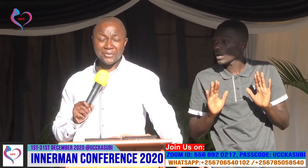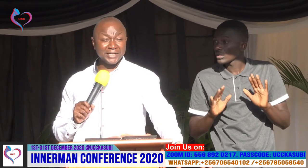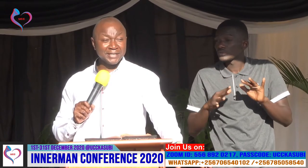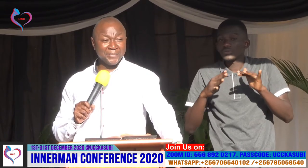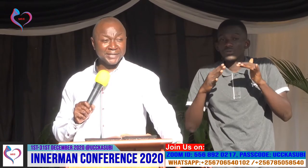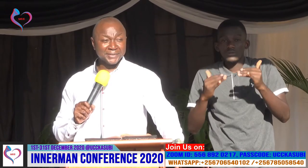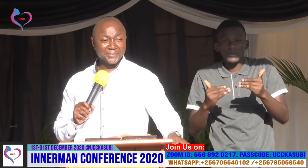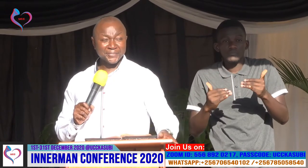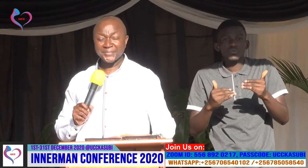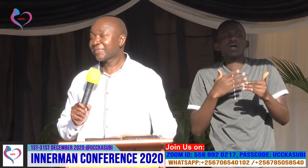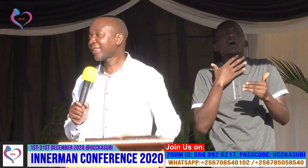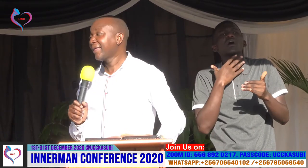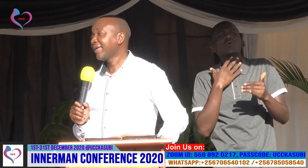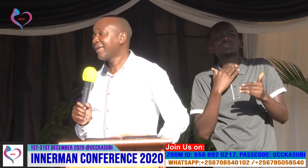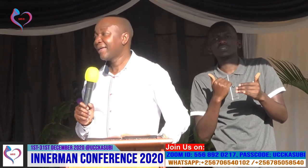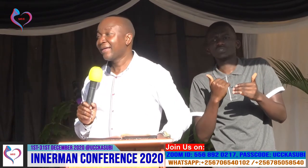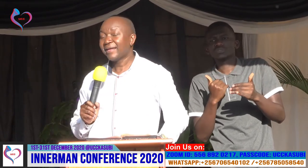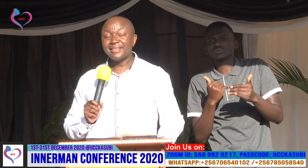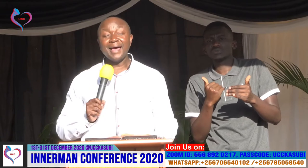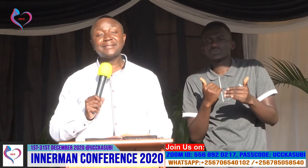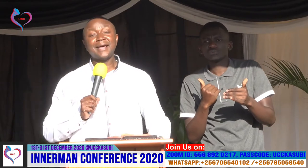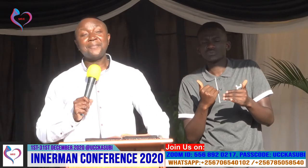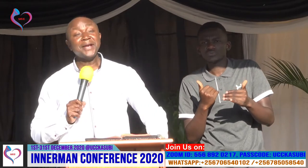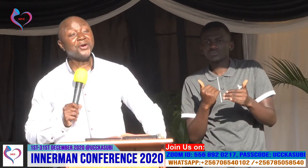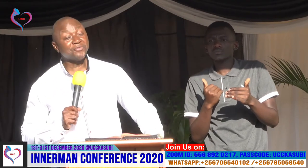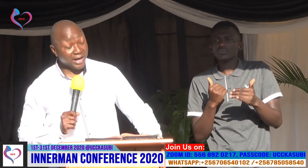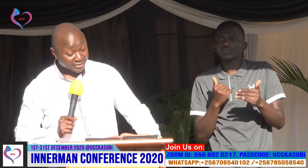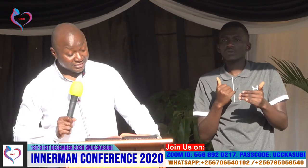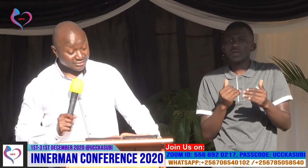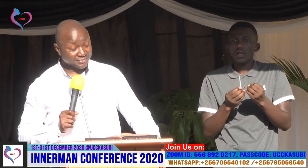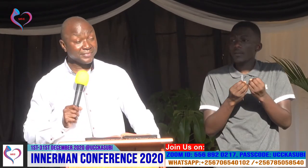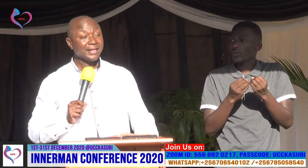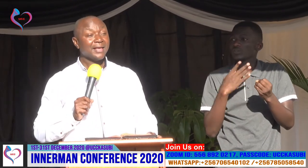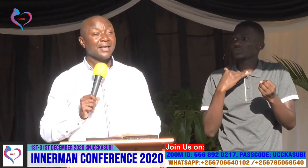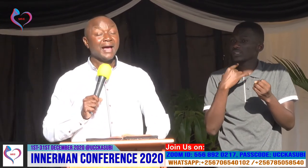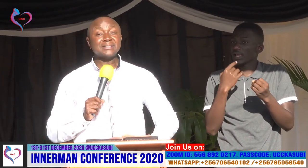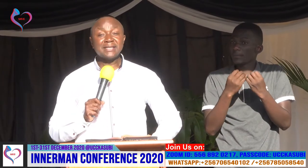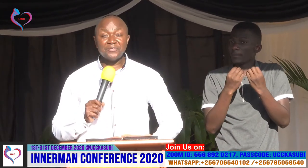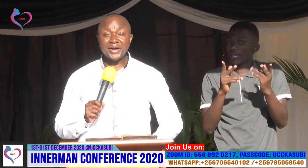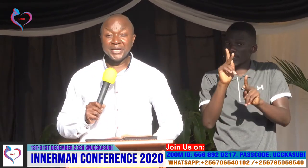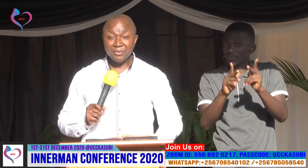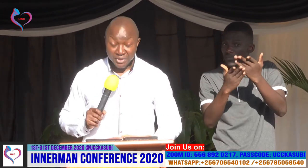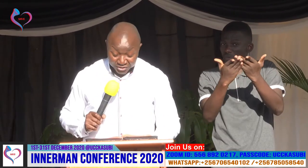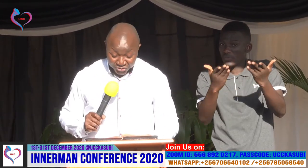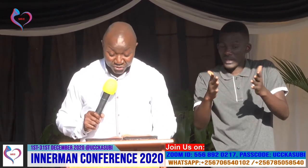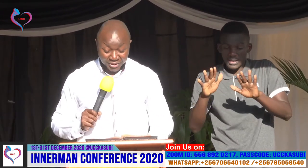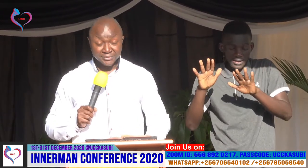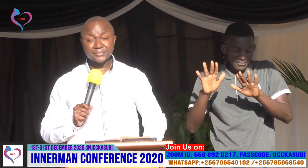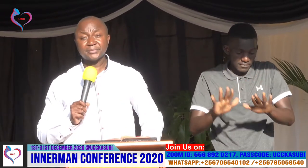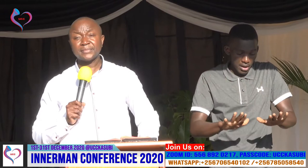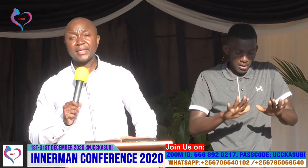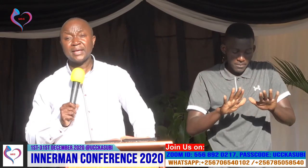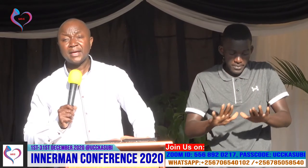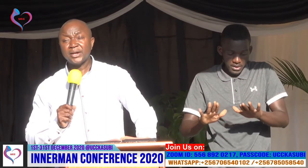to digress a bit. Njagala that many of us are suffering in ministry